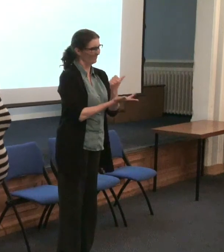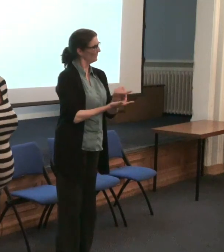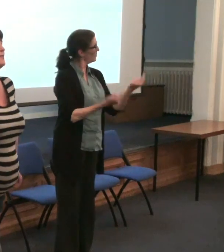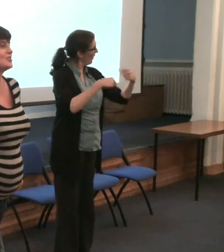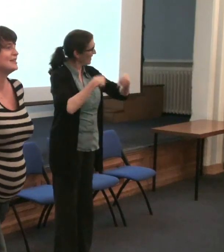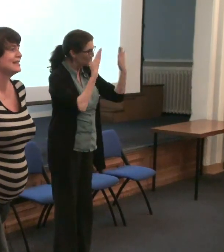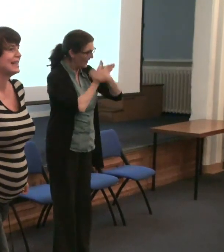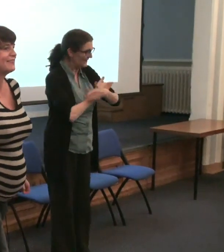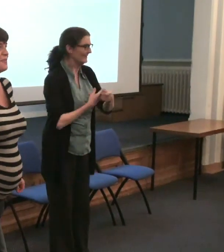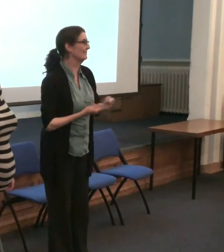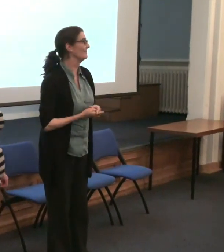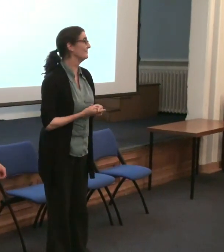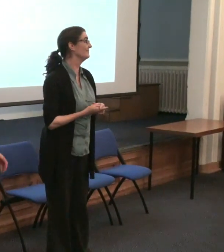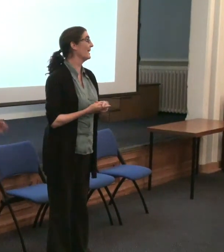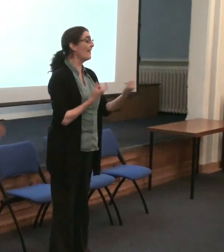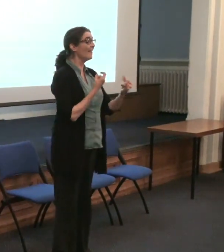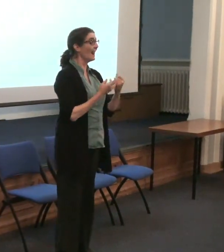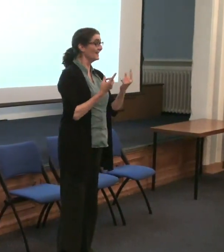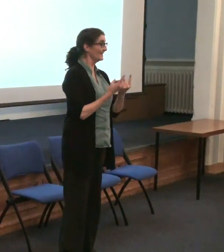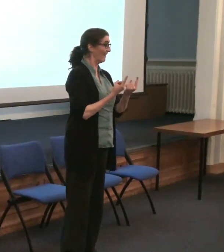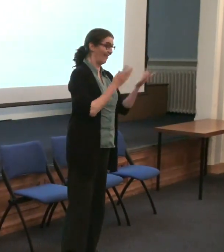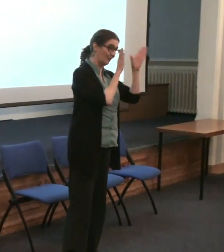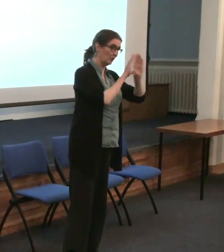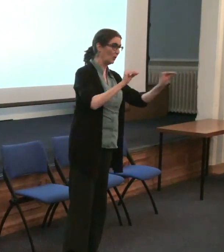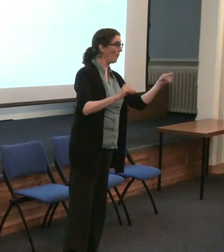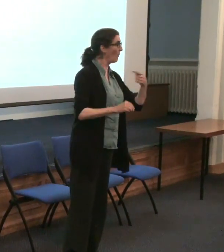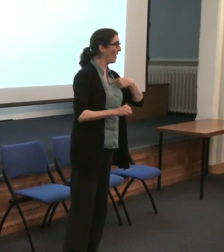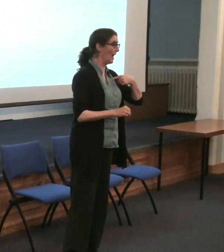on maternity leave, but the sessions do continue. Unfortunately, we haven't